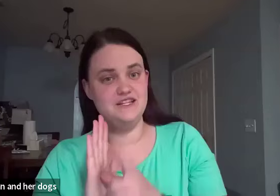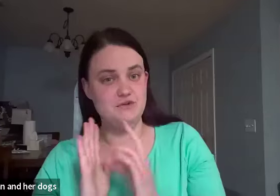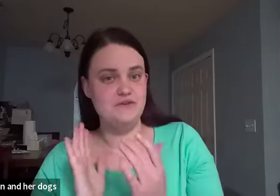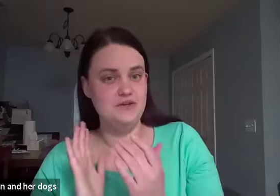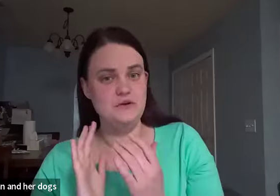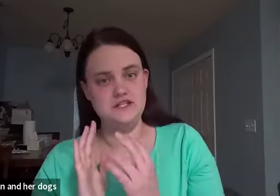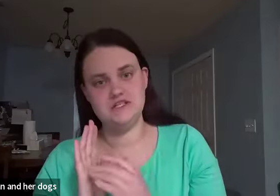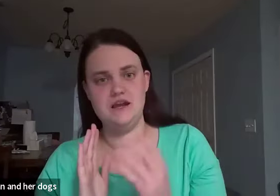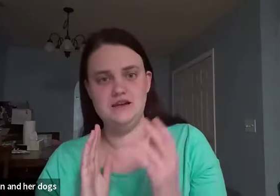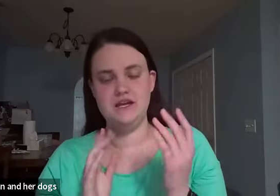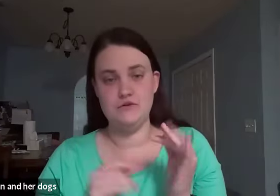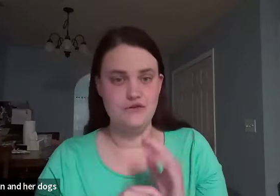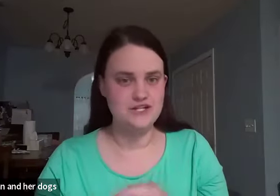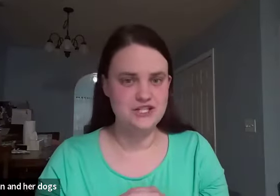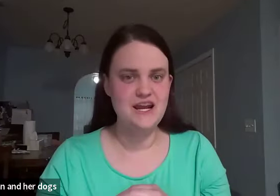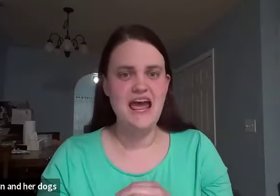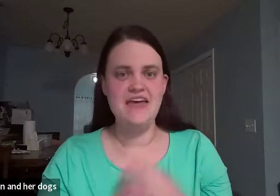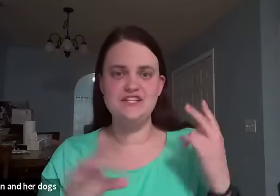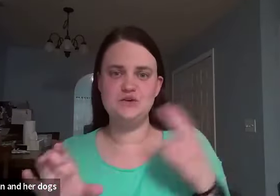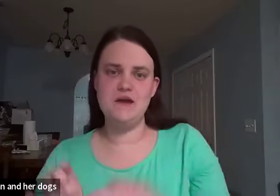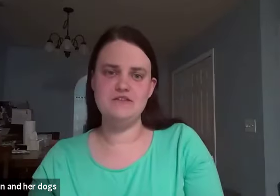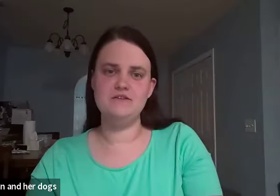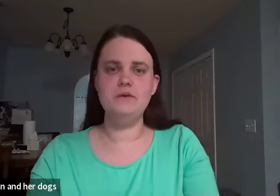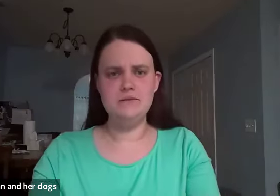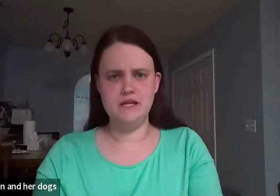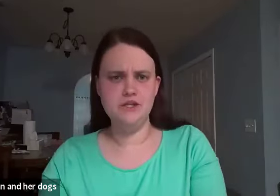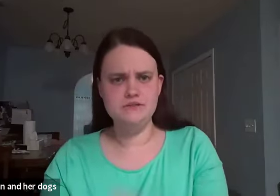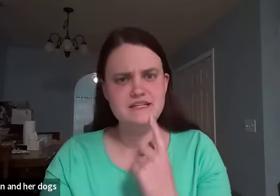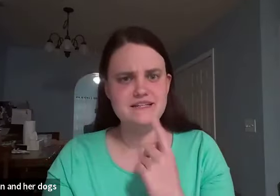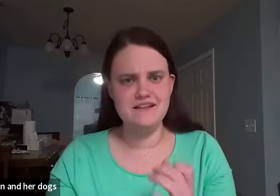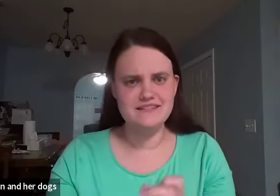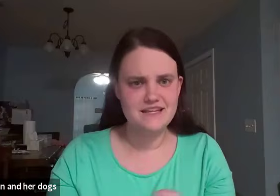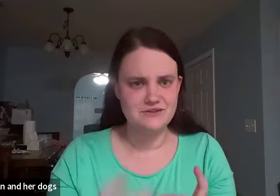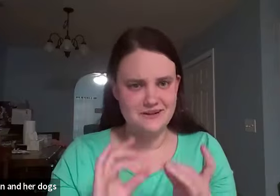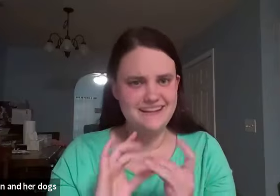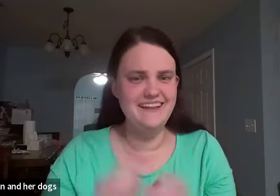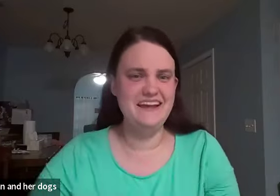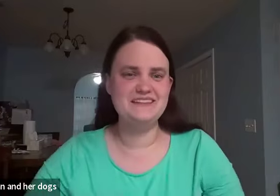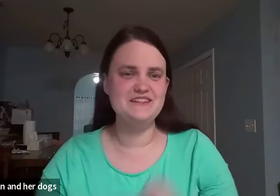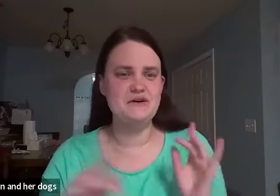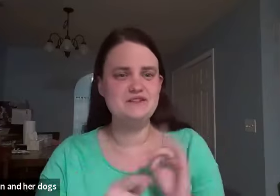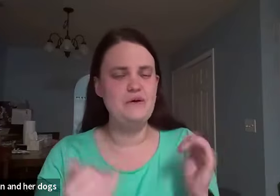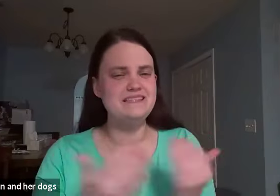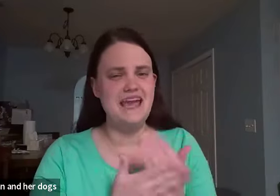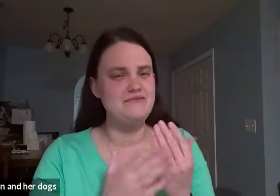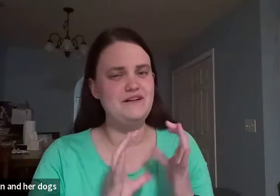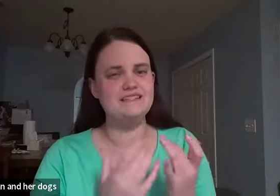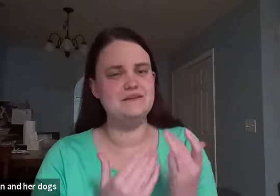again to review and just kind of get a refresher, and they join back and they're like, wait a minute, you didn't tell us that story. And so it's always like every class can